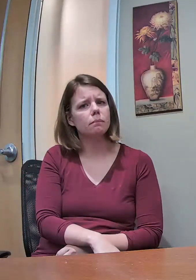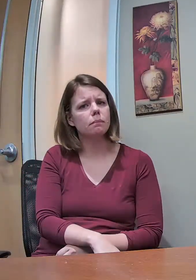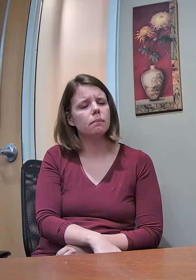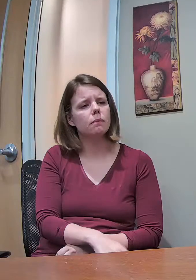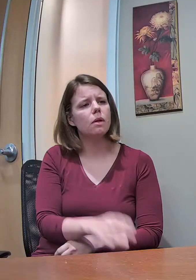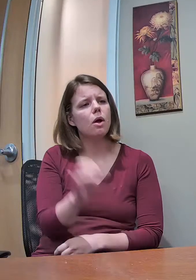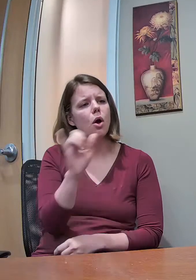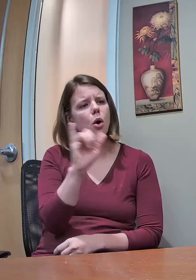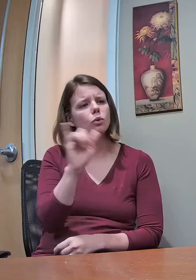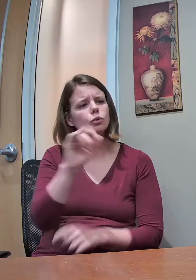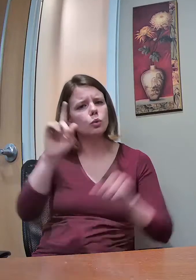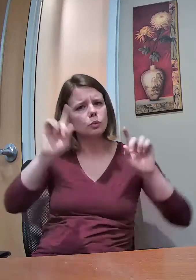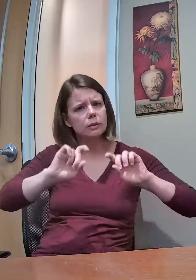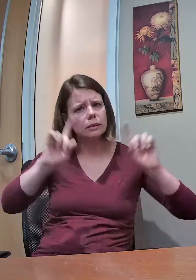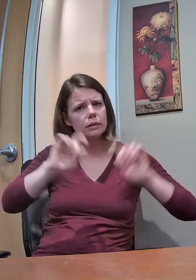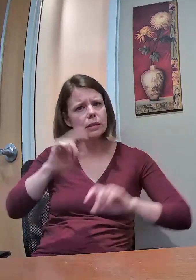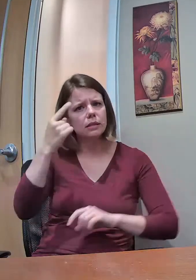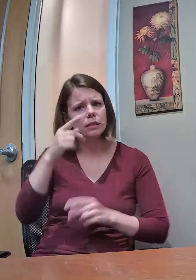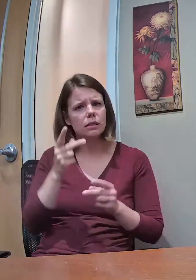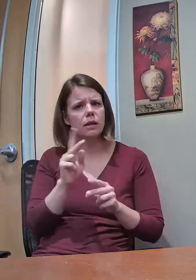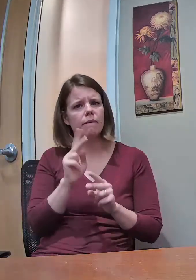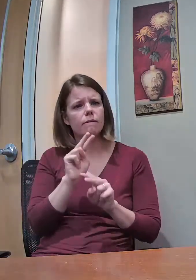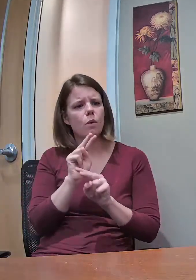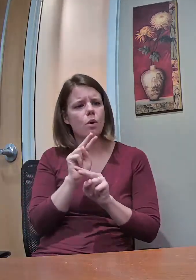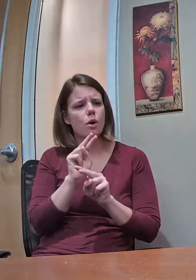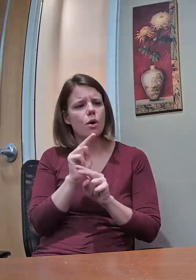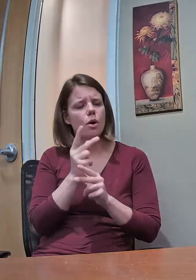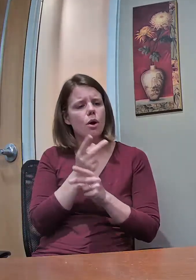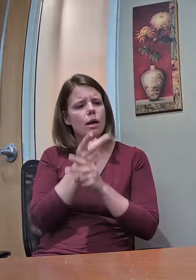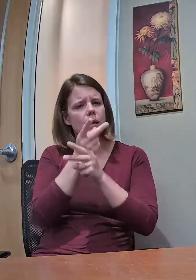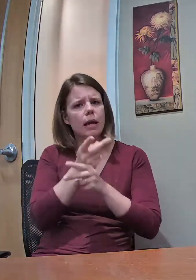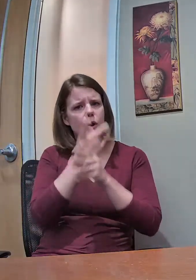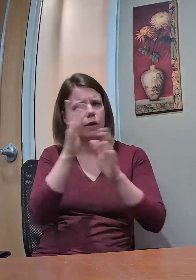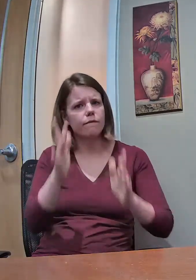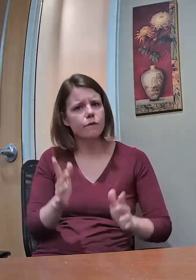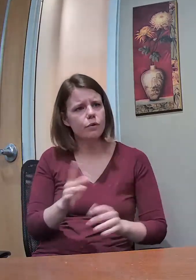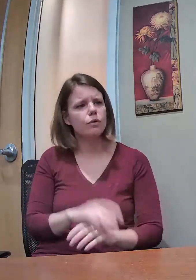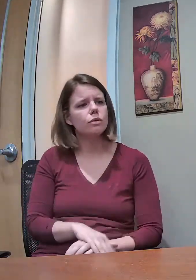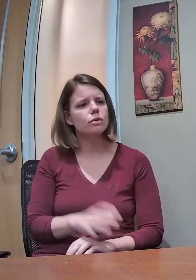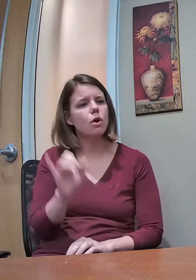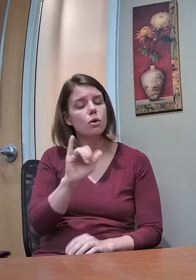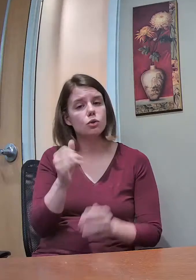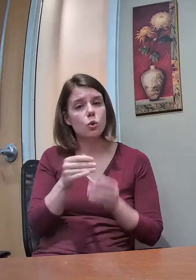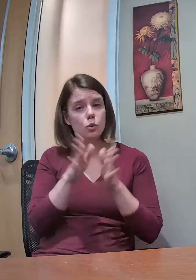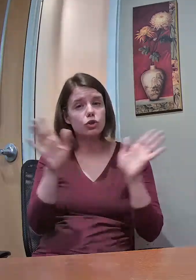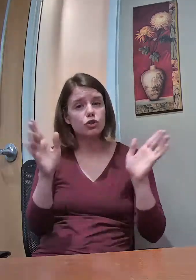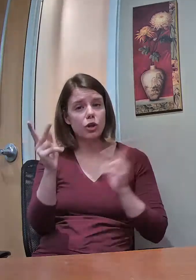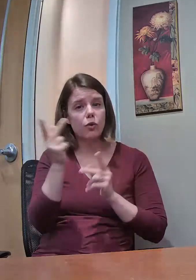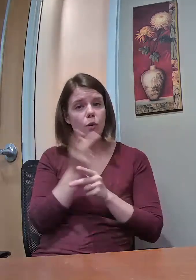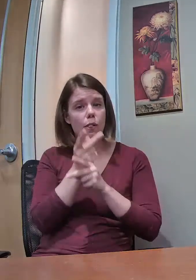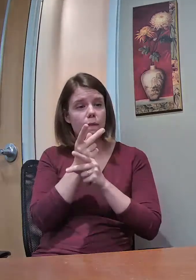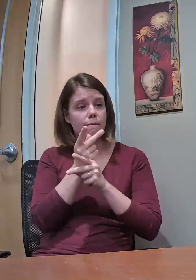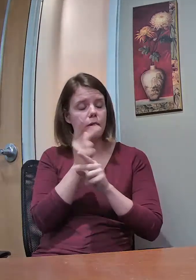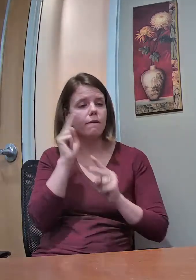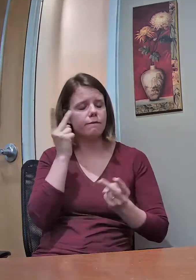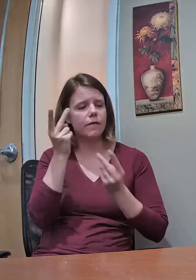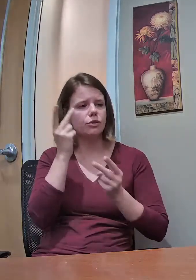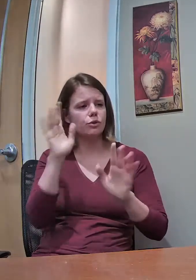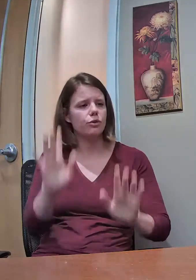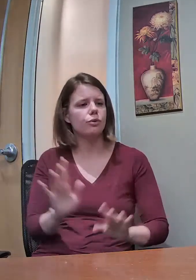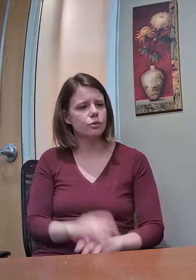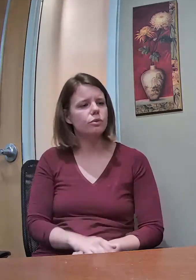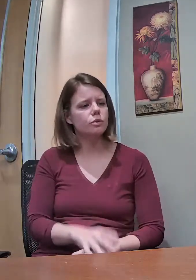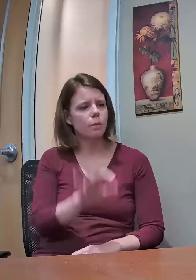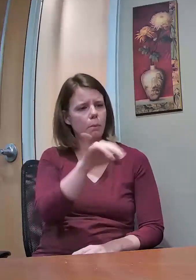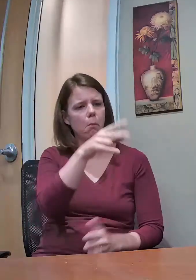It's also testing for caregivers and testing for general visitors is in this as well. I did want